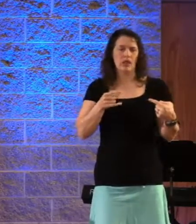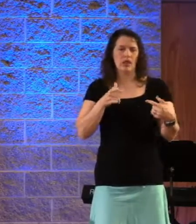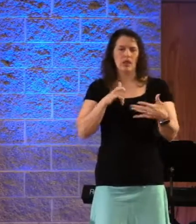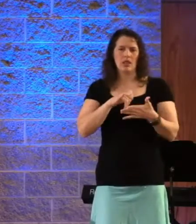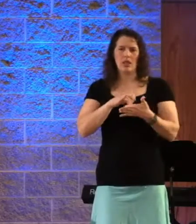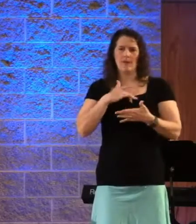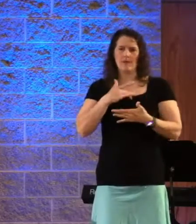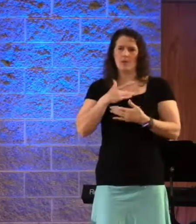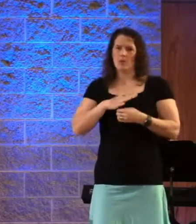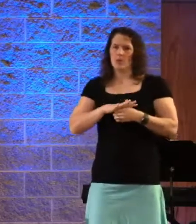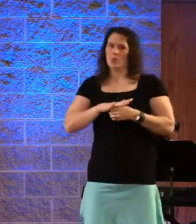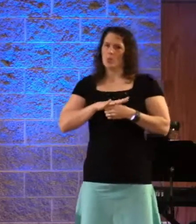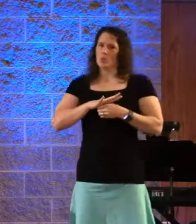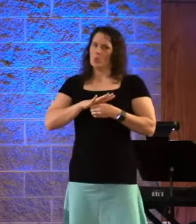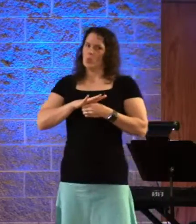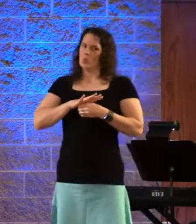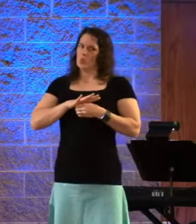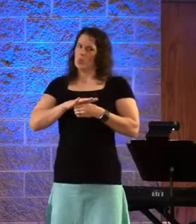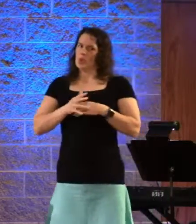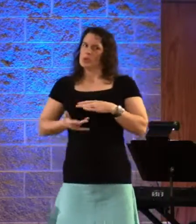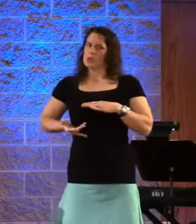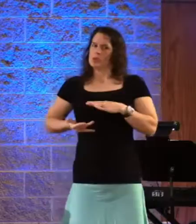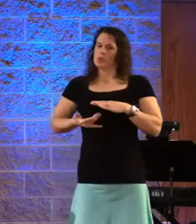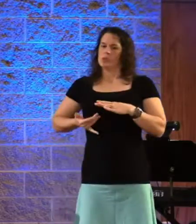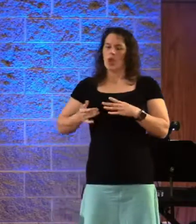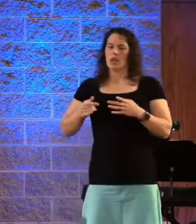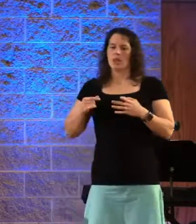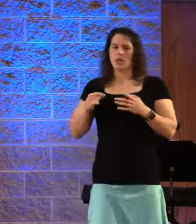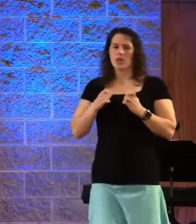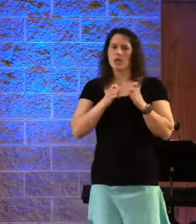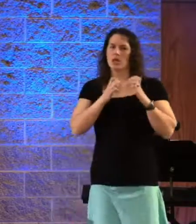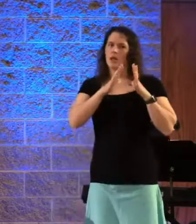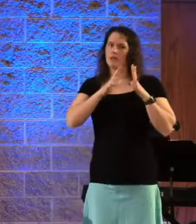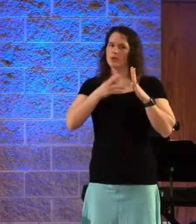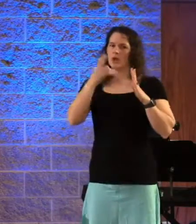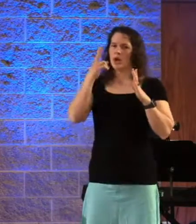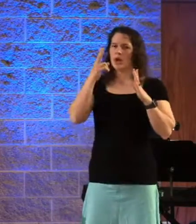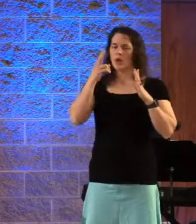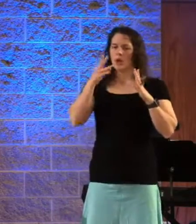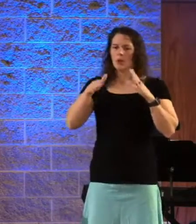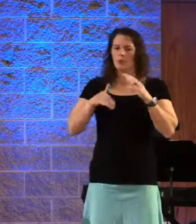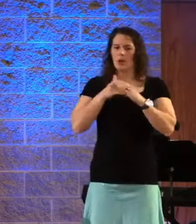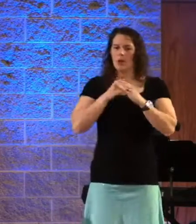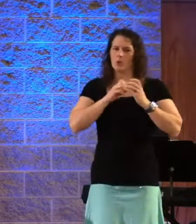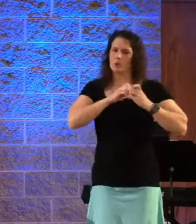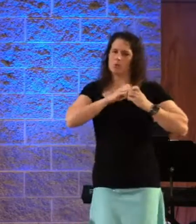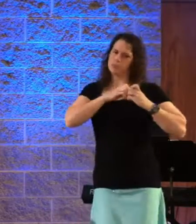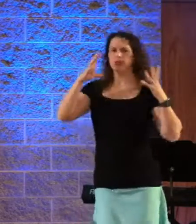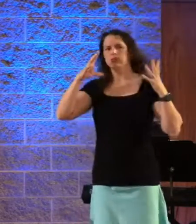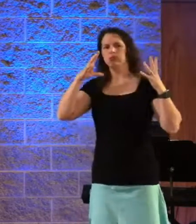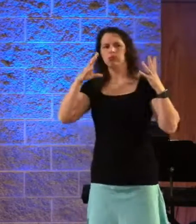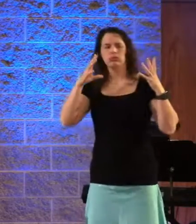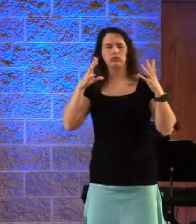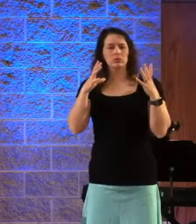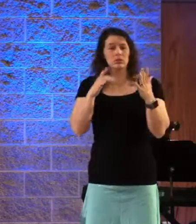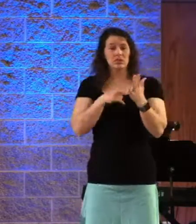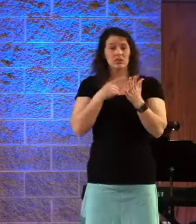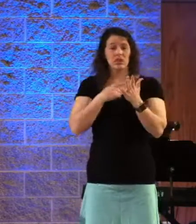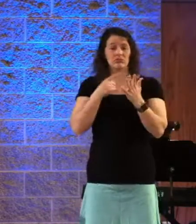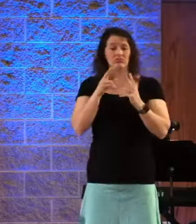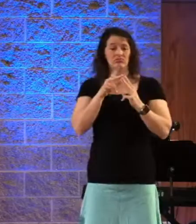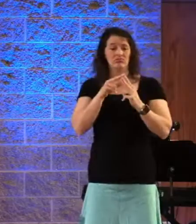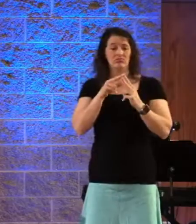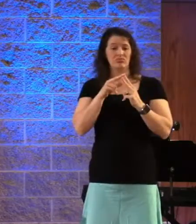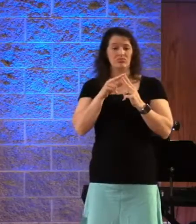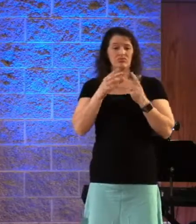and the conflict is high. And the marriage is explosive. Sometimes couples have stopped talking to each other.